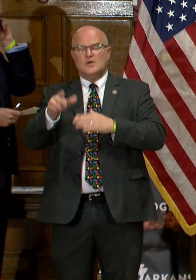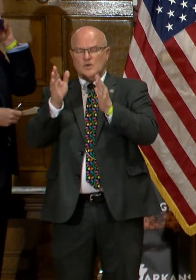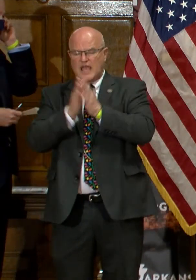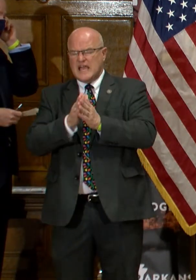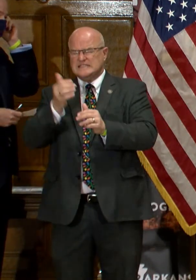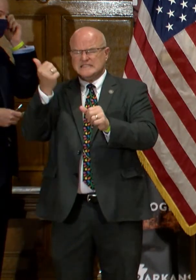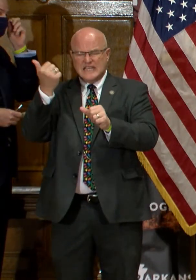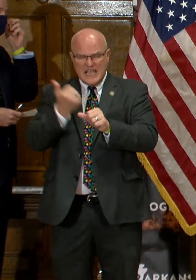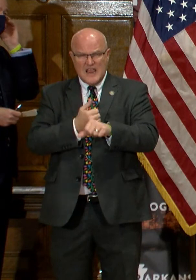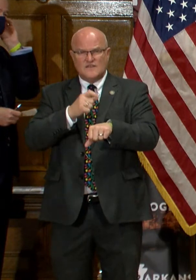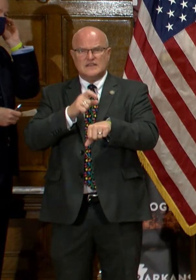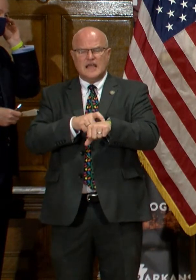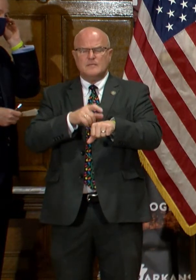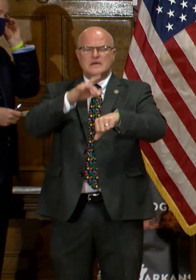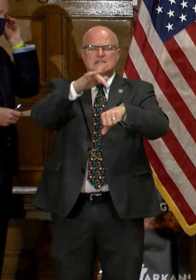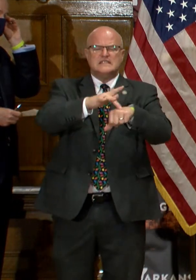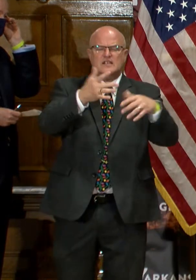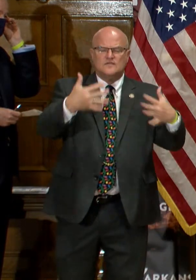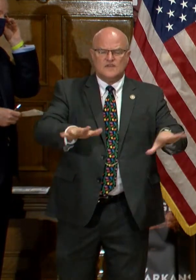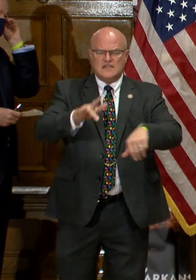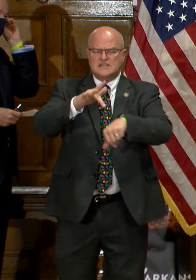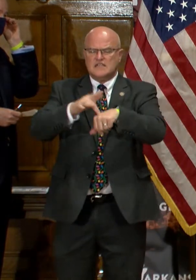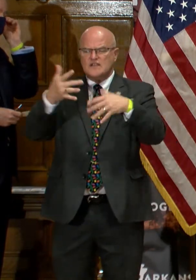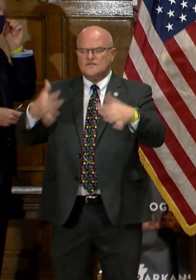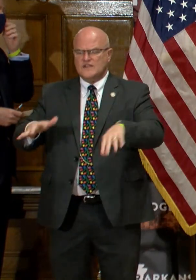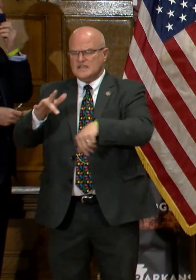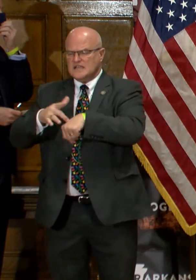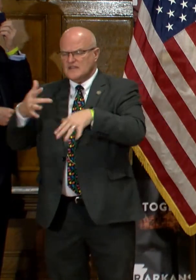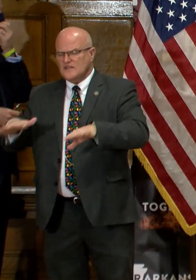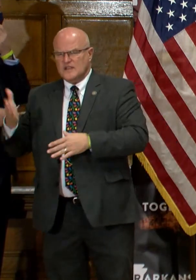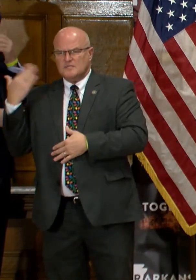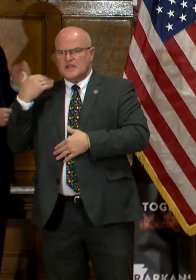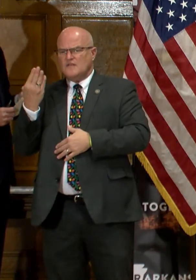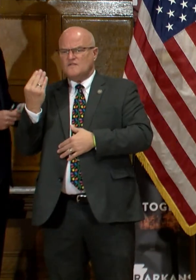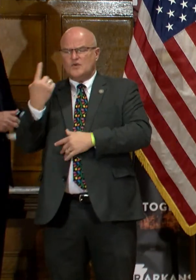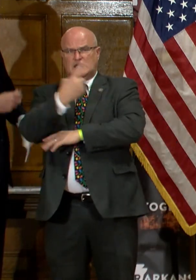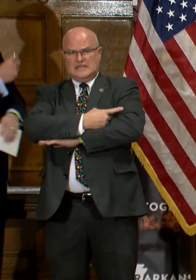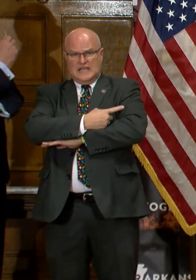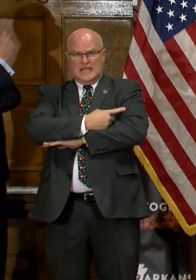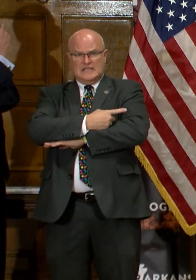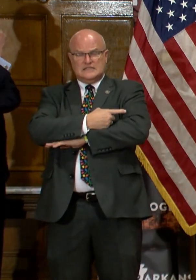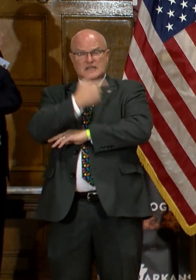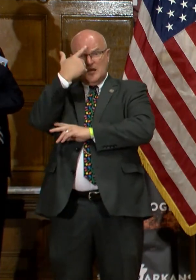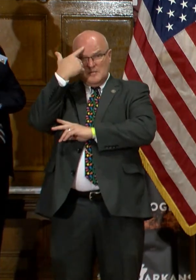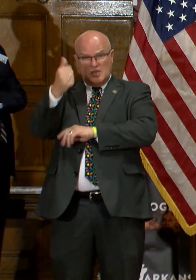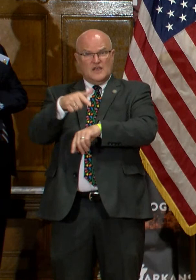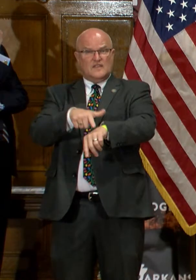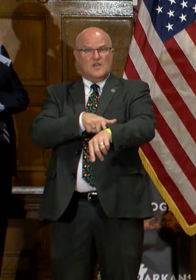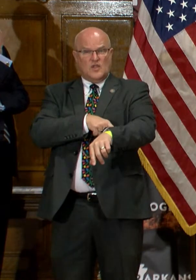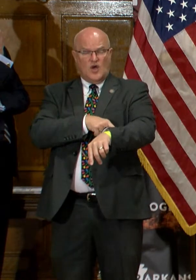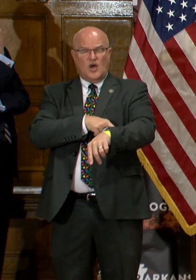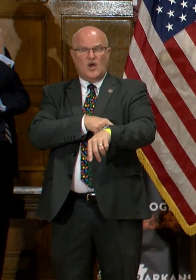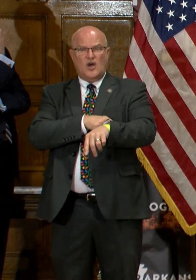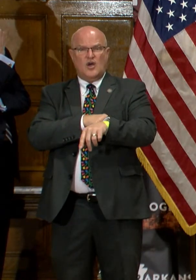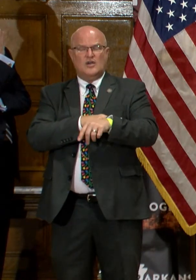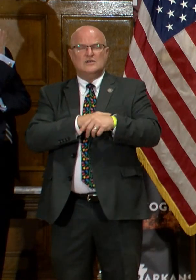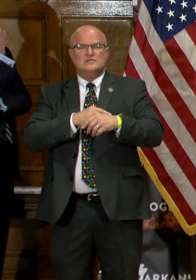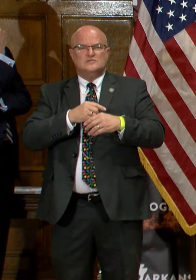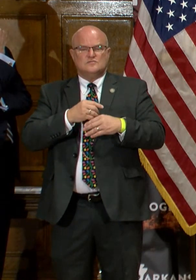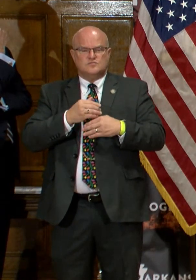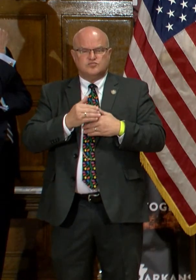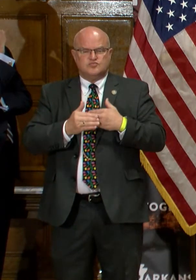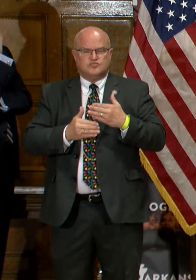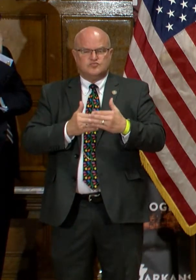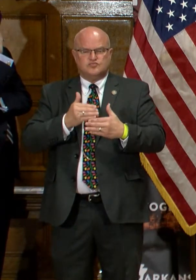every single case. Where have you been? What have you been doing in the past 14 days? Now, unfortunately, because of the long incubation period